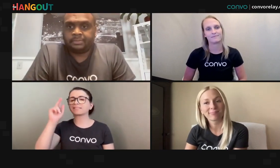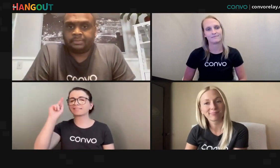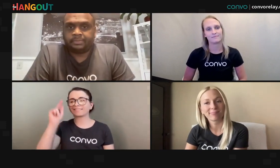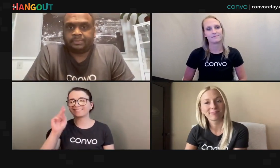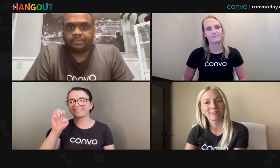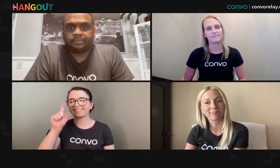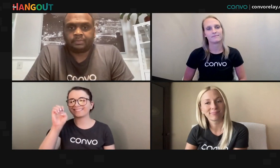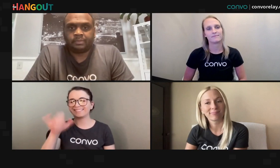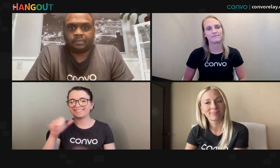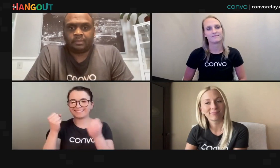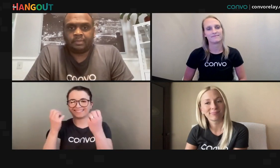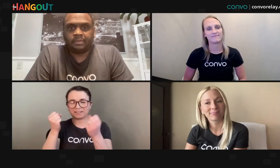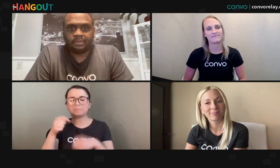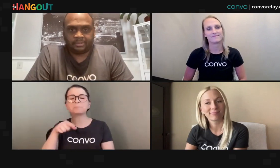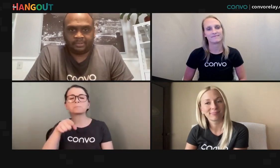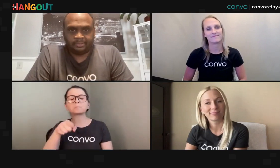two.